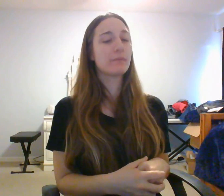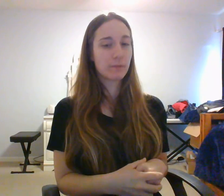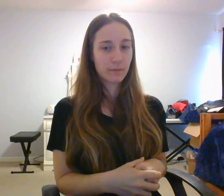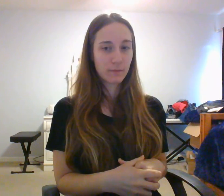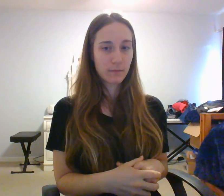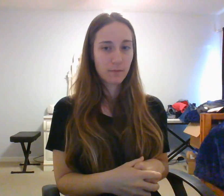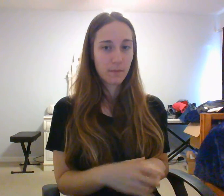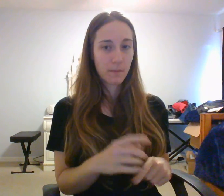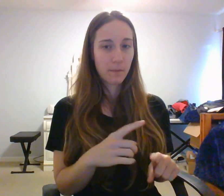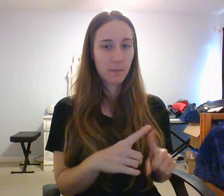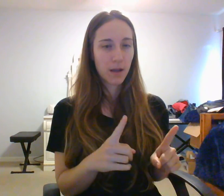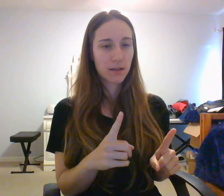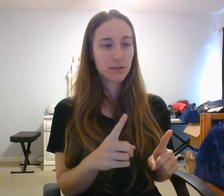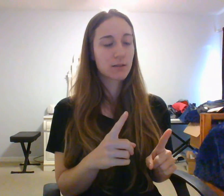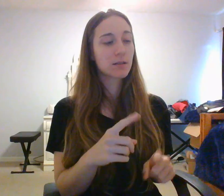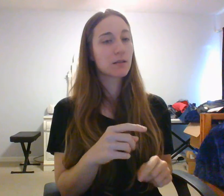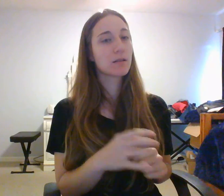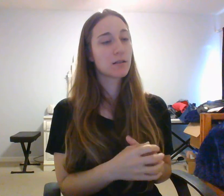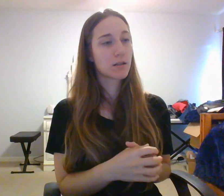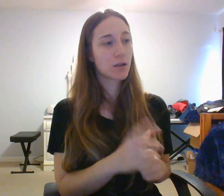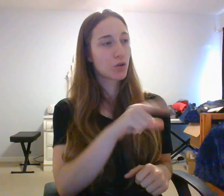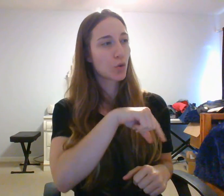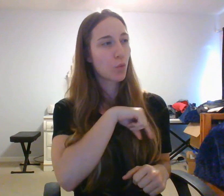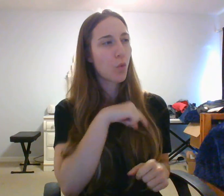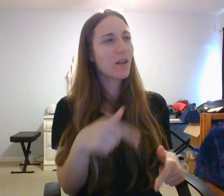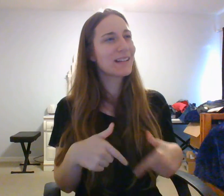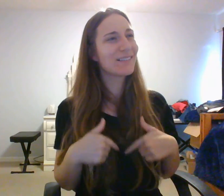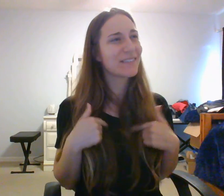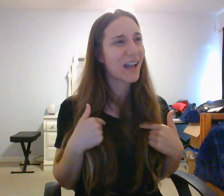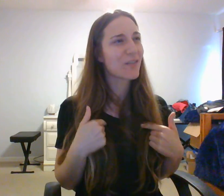for many people remained the same for many, many years.